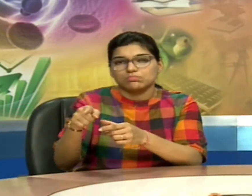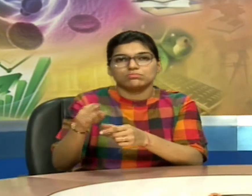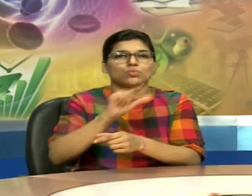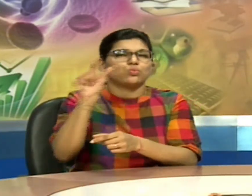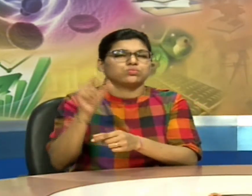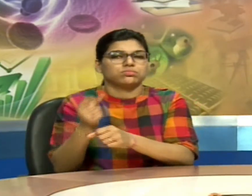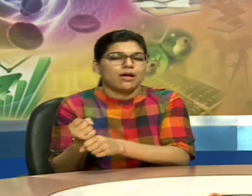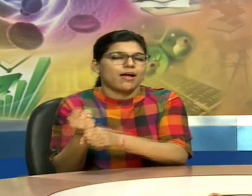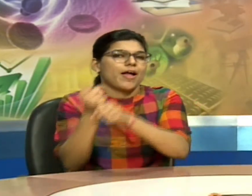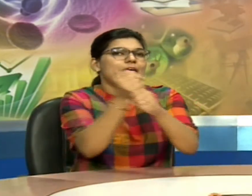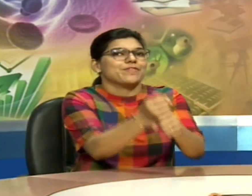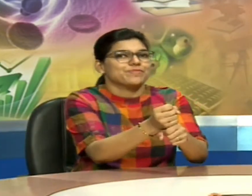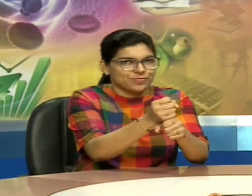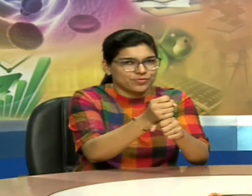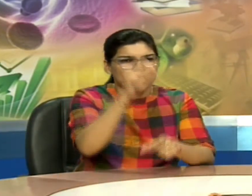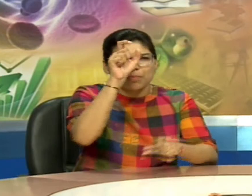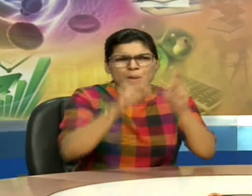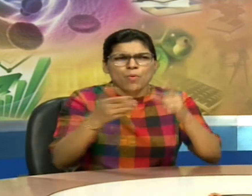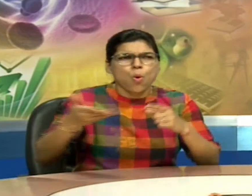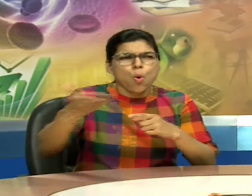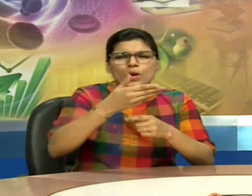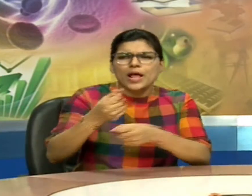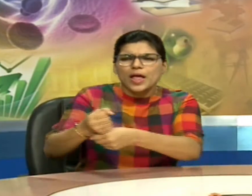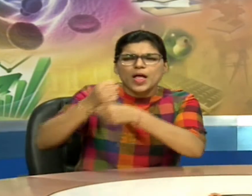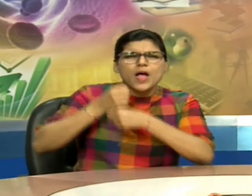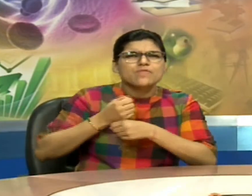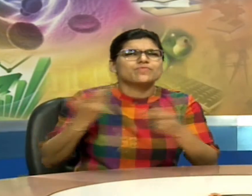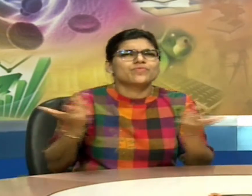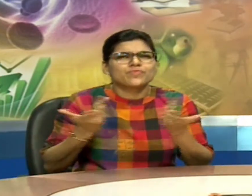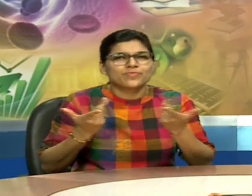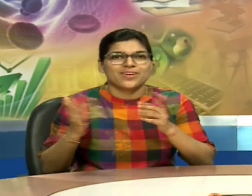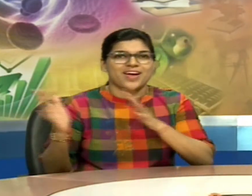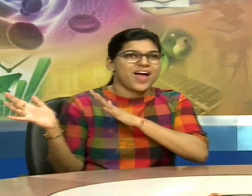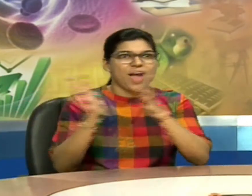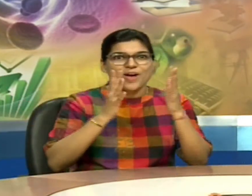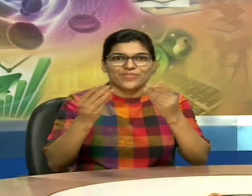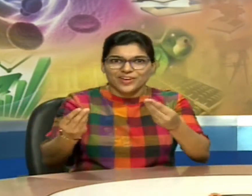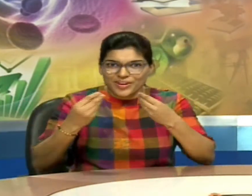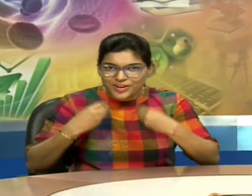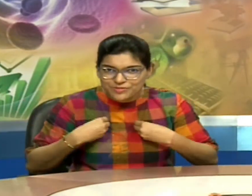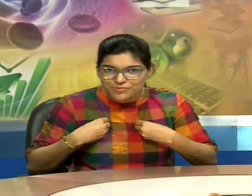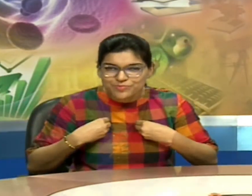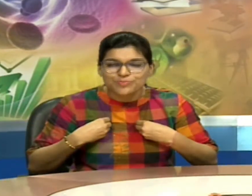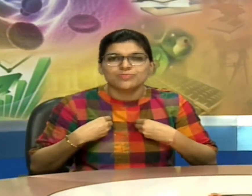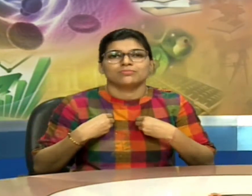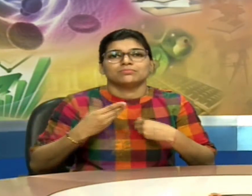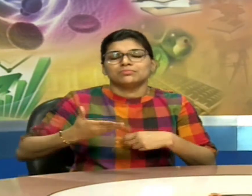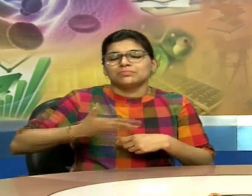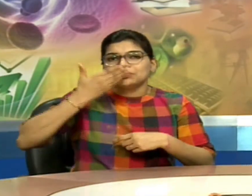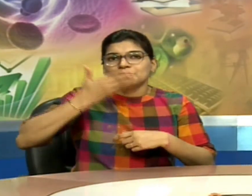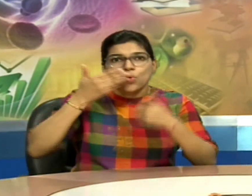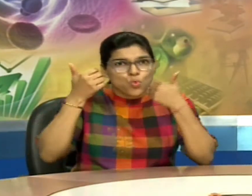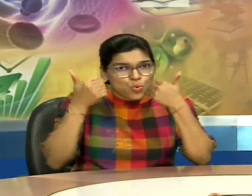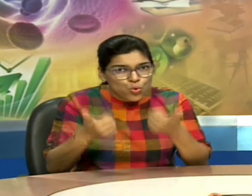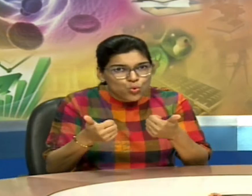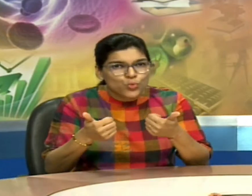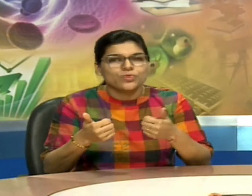In nature, we all feel happy because we get different gifts from our nature. Gifts like a